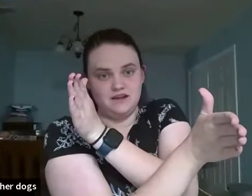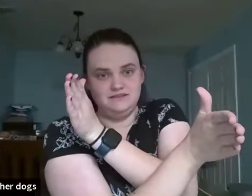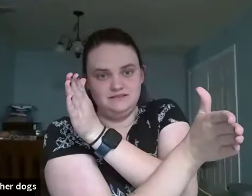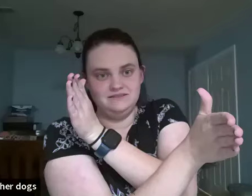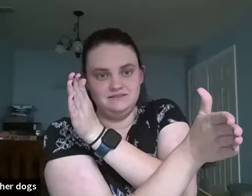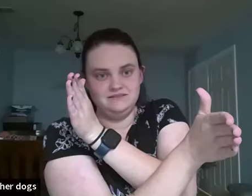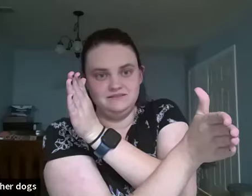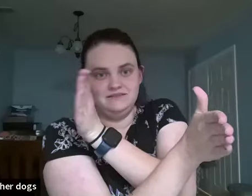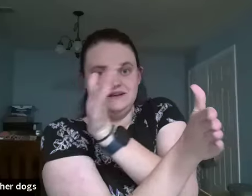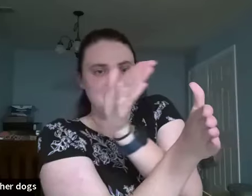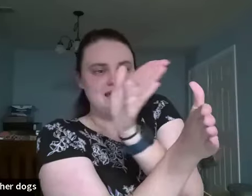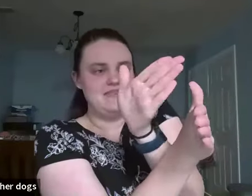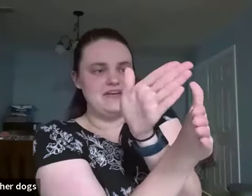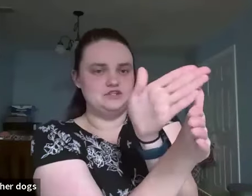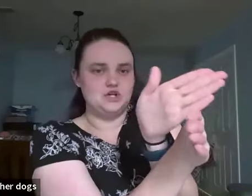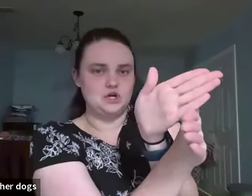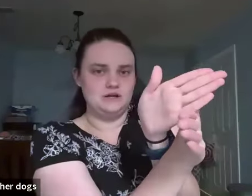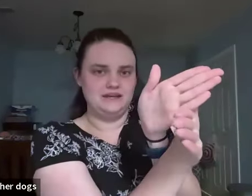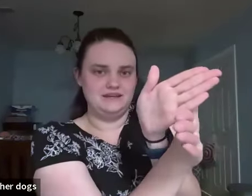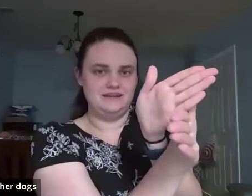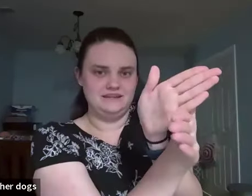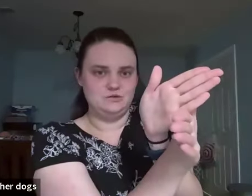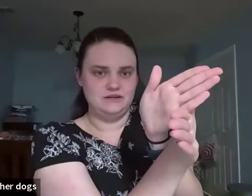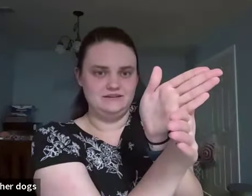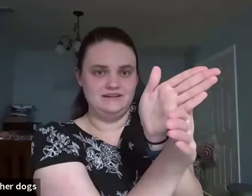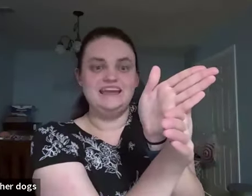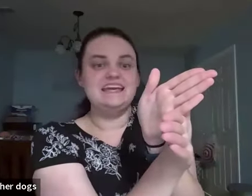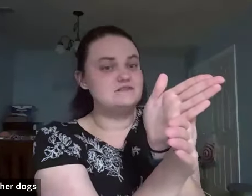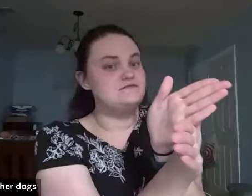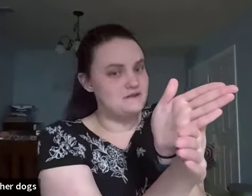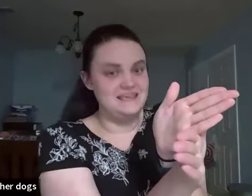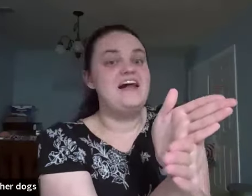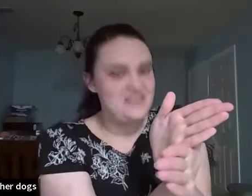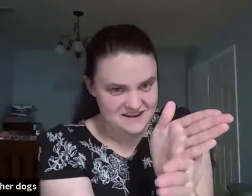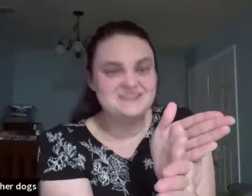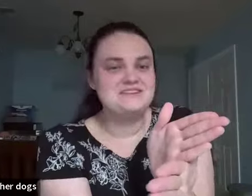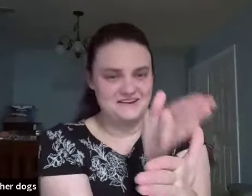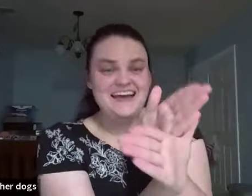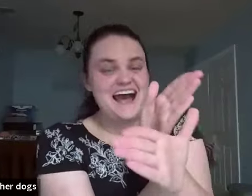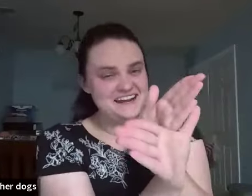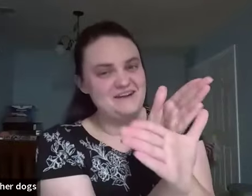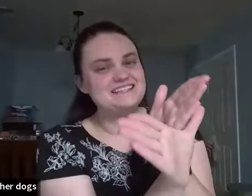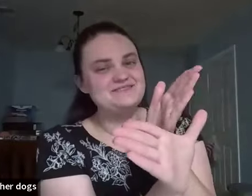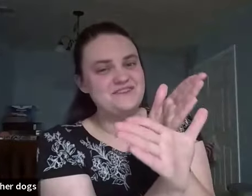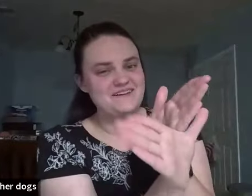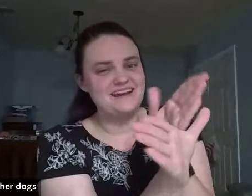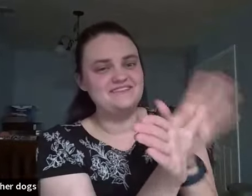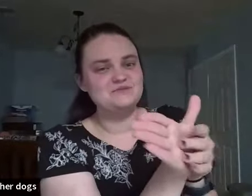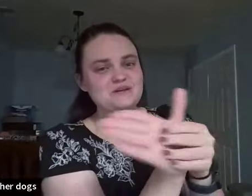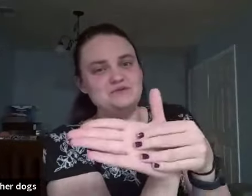side and then turn it into it. It's a very, yeah, there you go. I know it is a very, that's why you